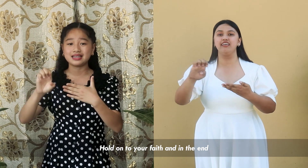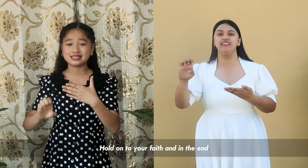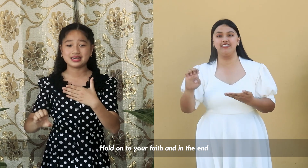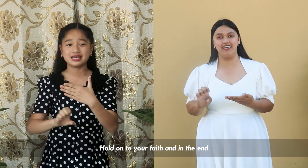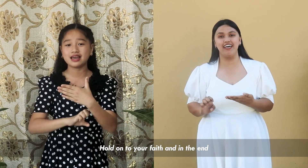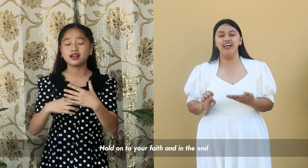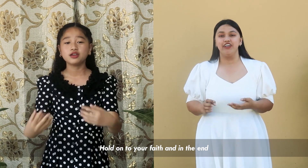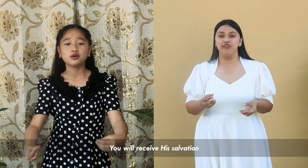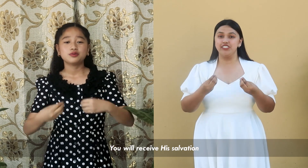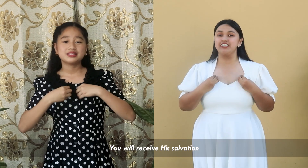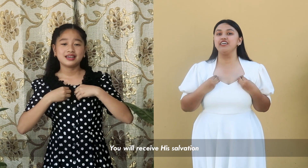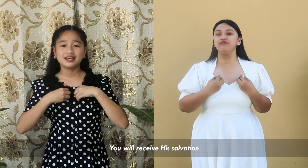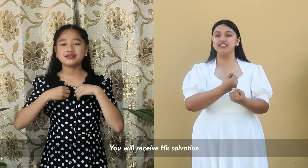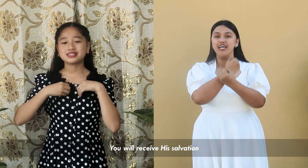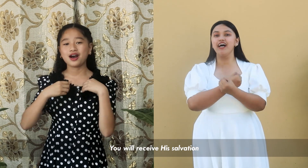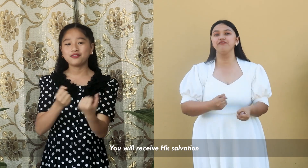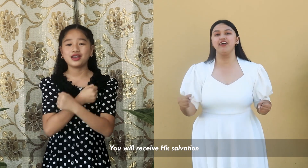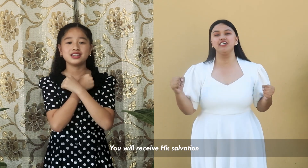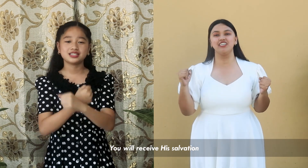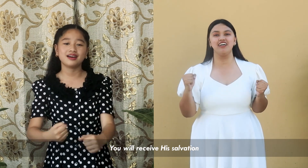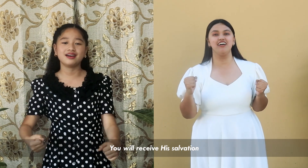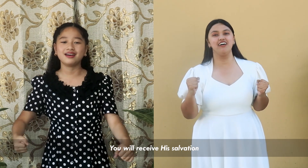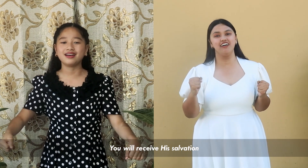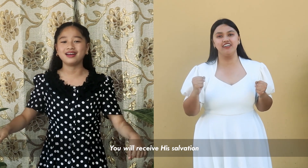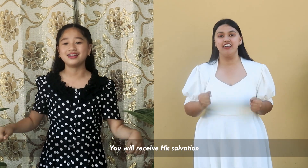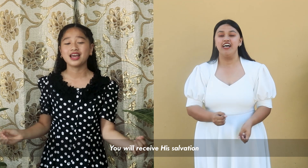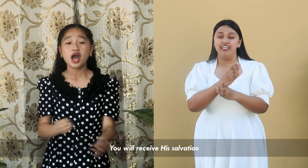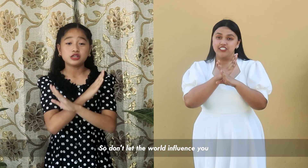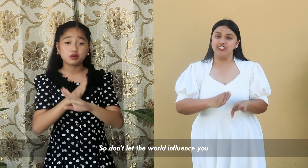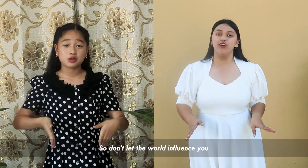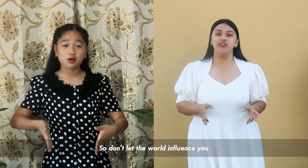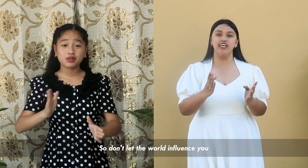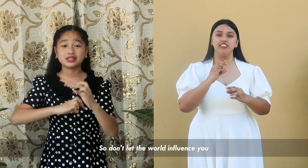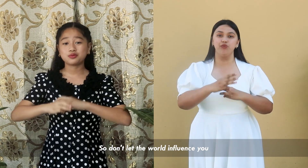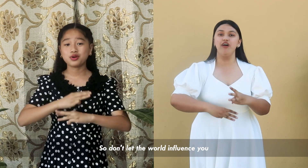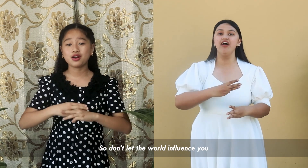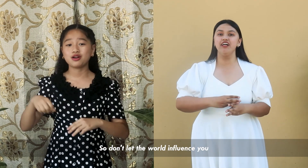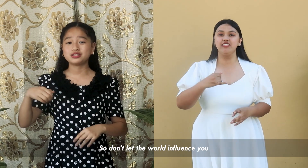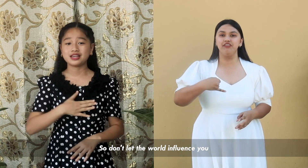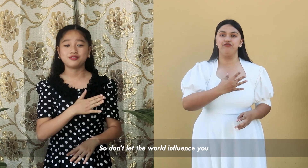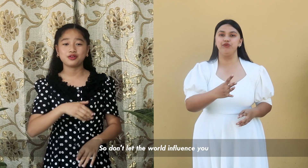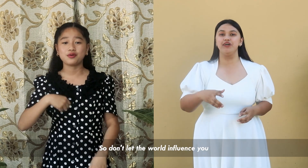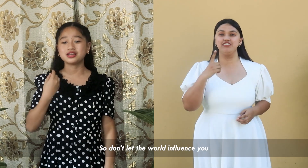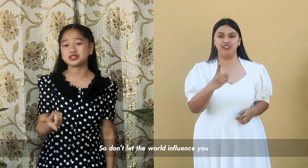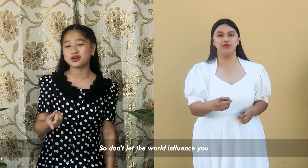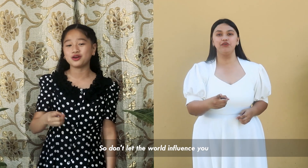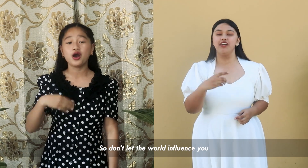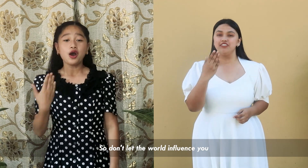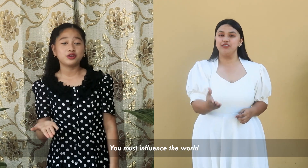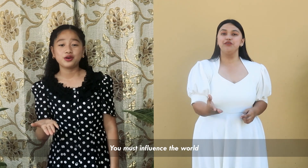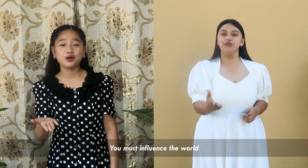and in the end You'll receive this salvation So know what the world influence